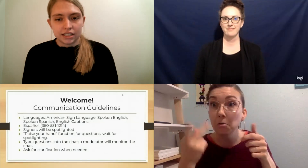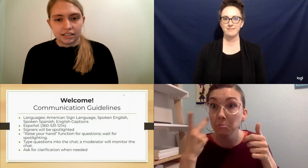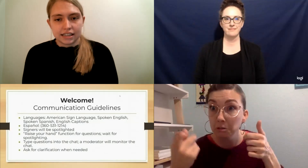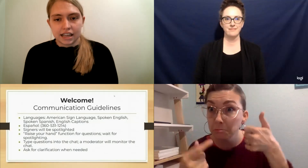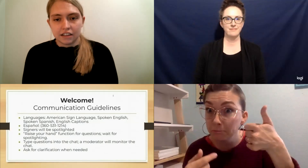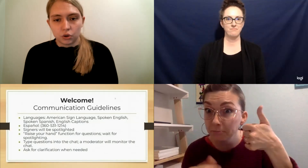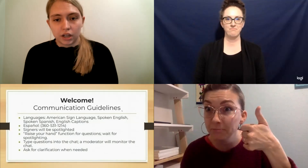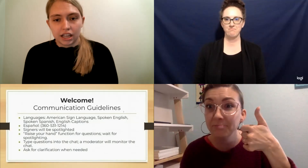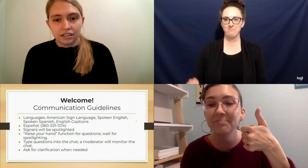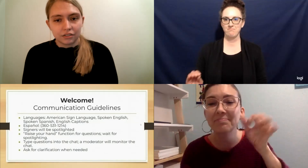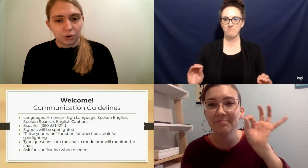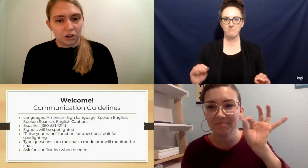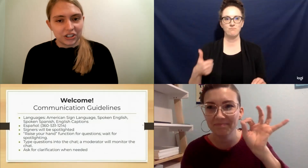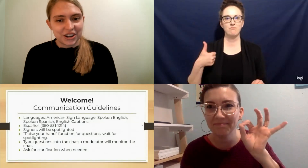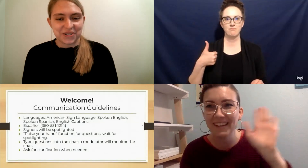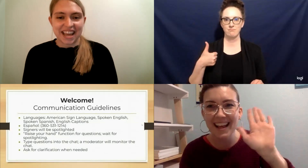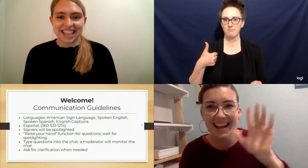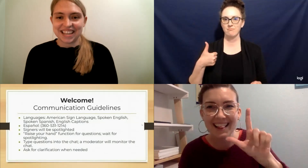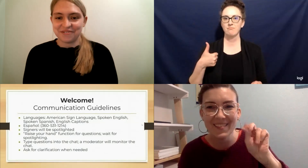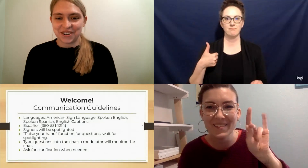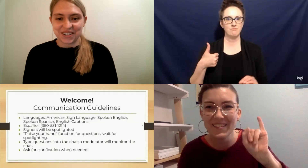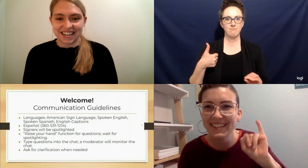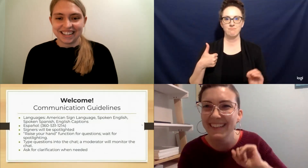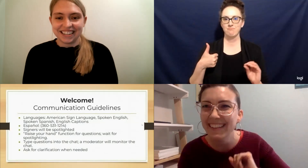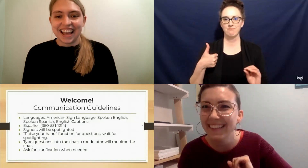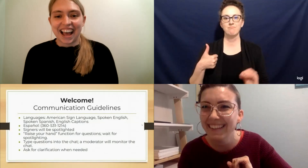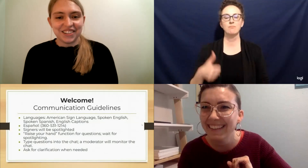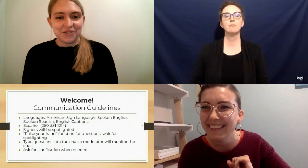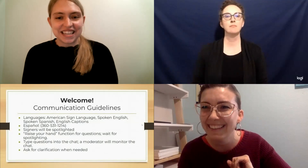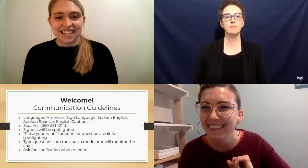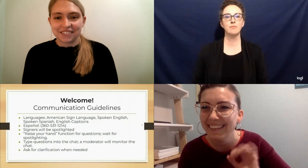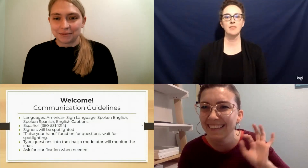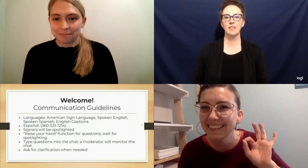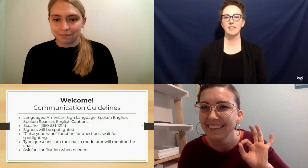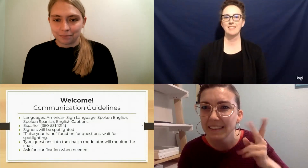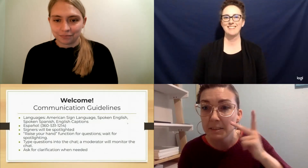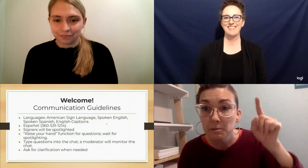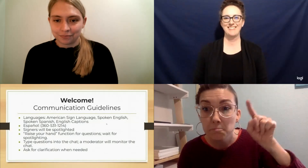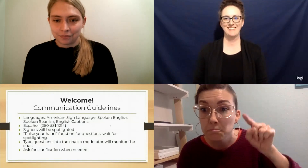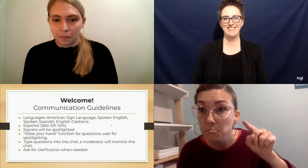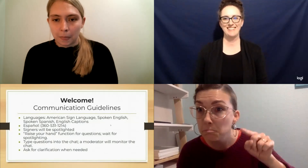I want to see if, okay, we're all good. Okay, I think we're all good. Hi, Loki.